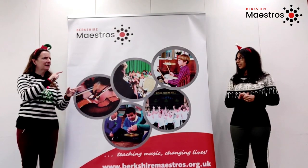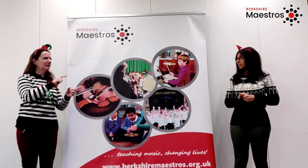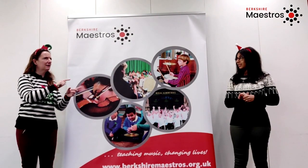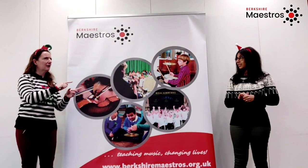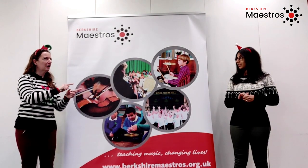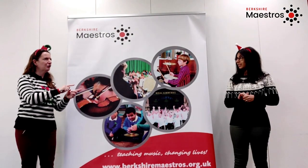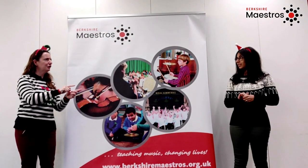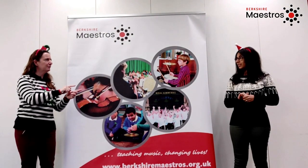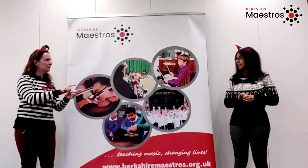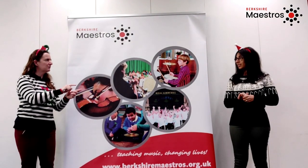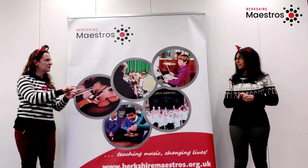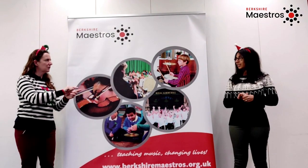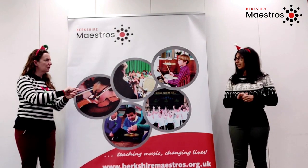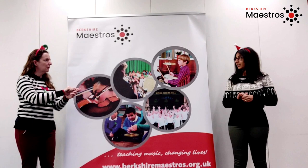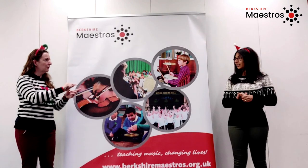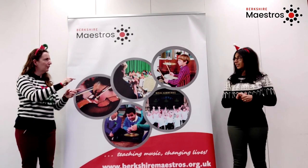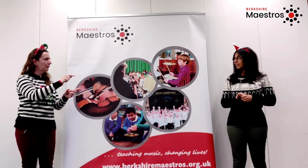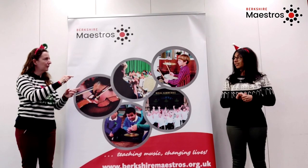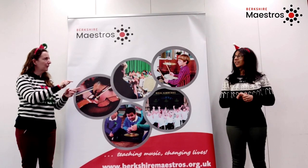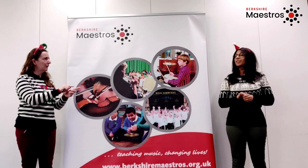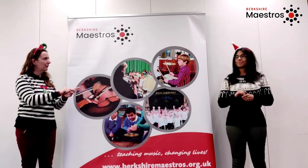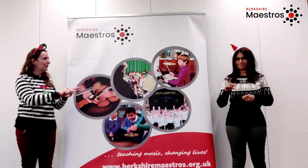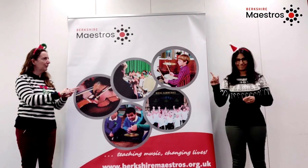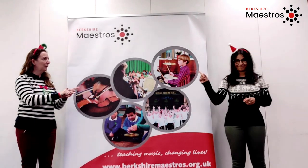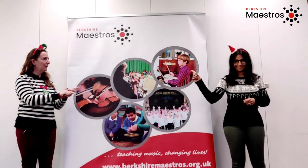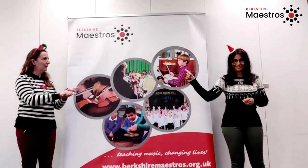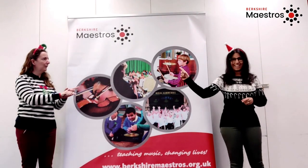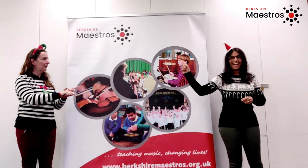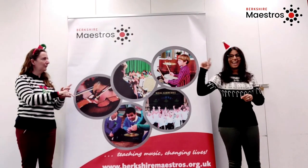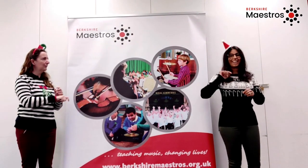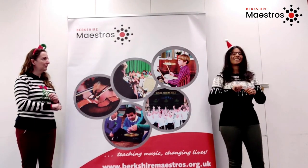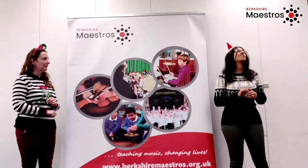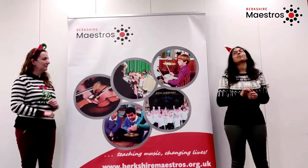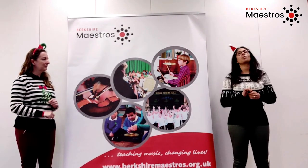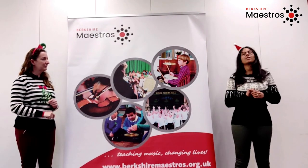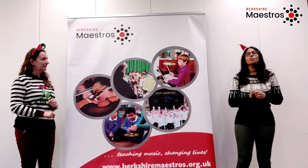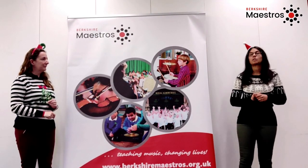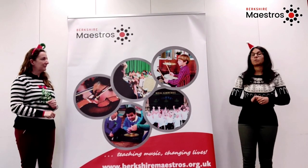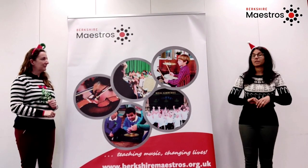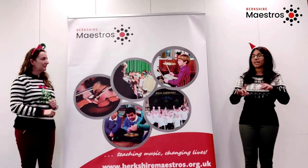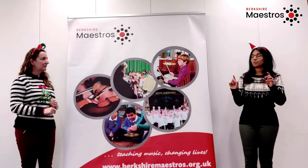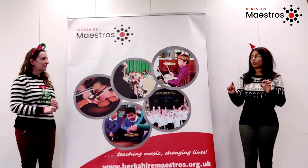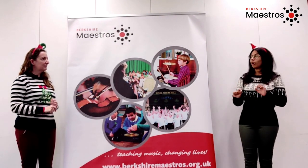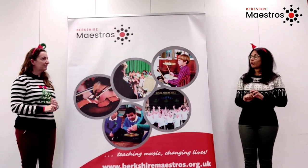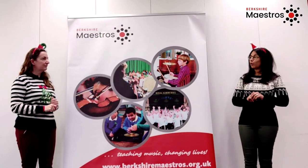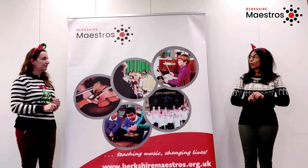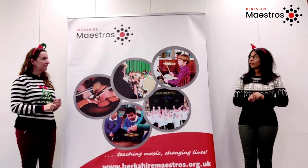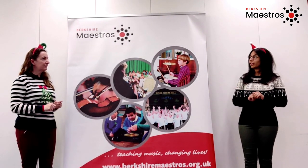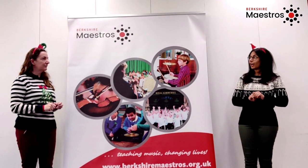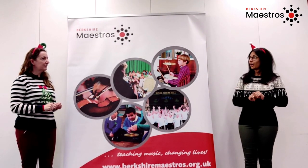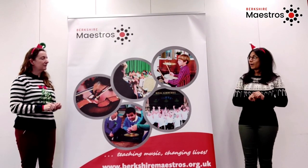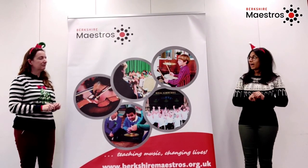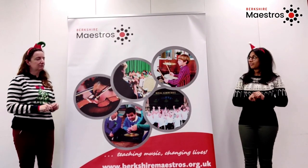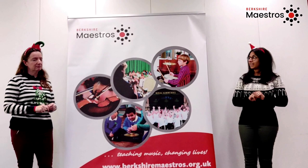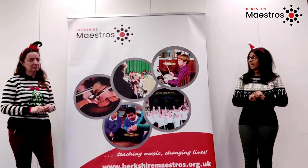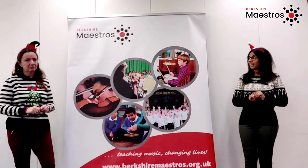then a new bit was long ago. Excellent. Well spotted, Bimby. Yes, we've got our long ago at the